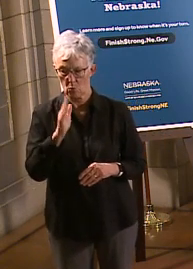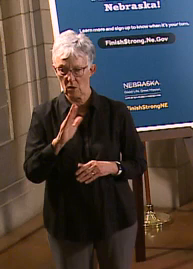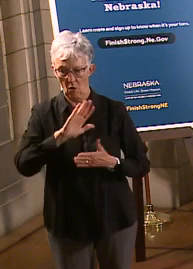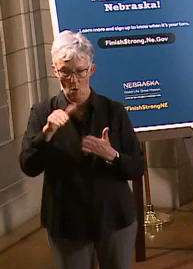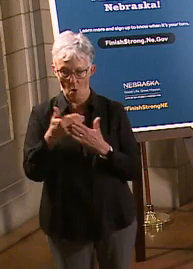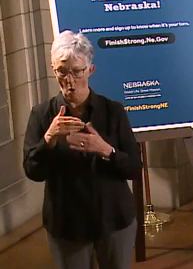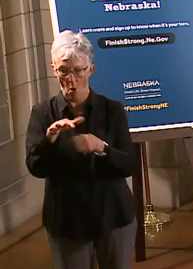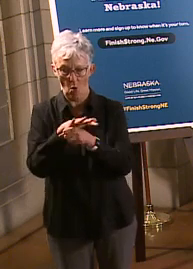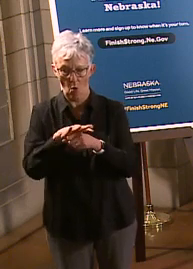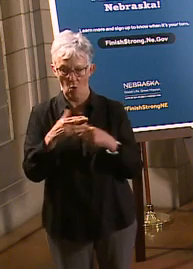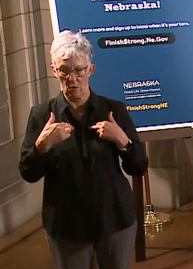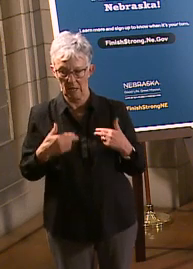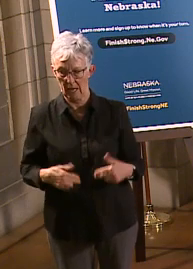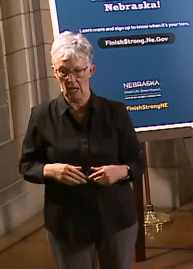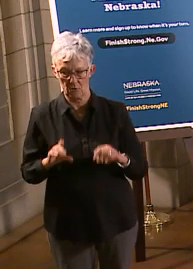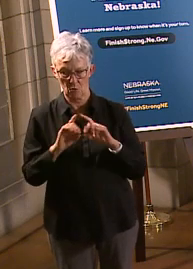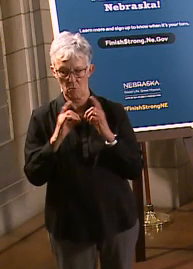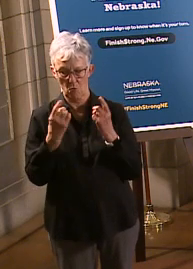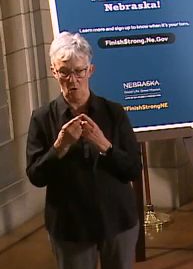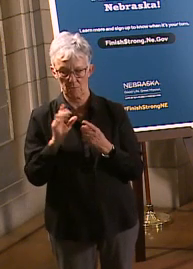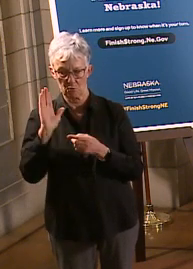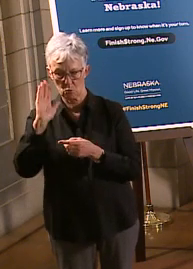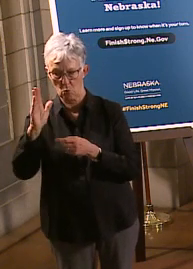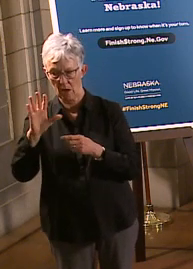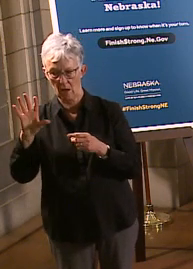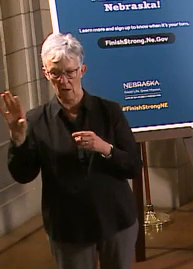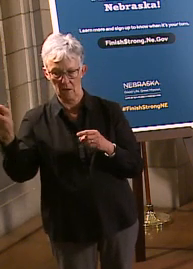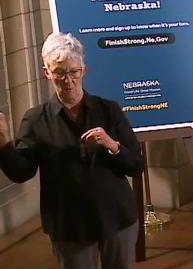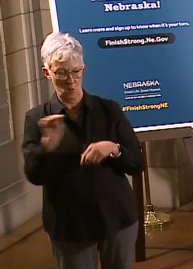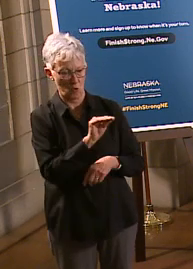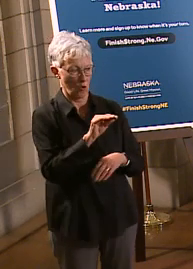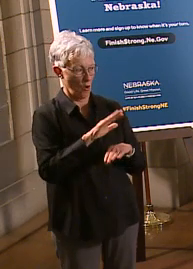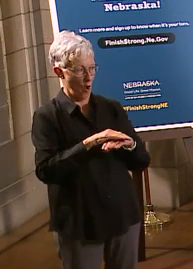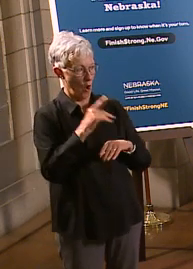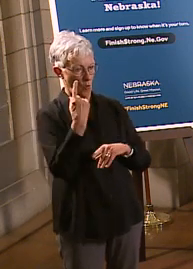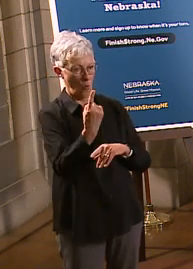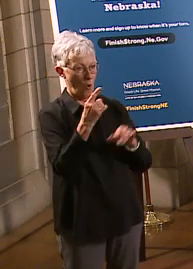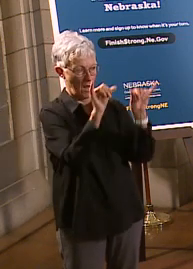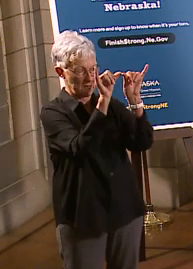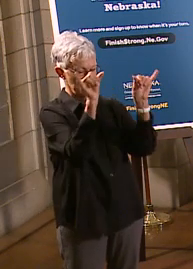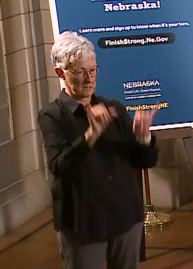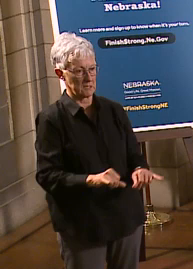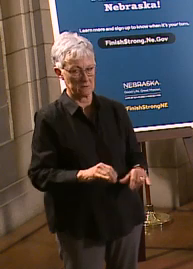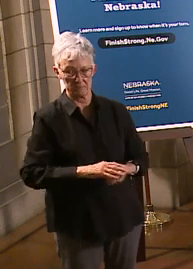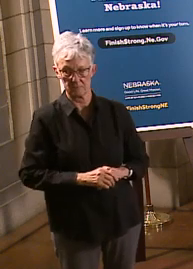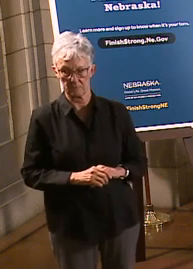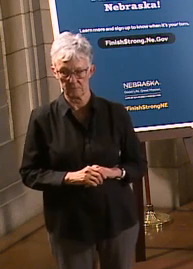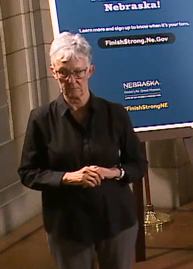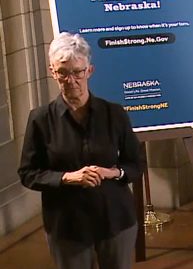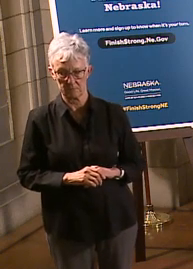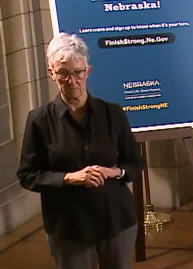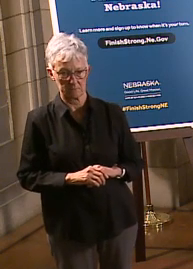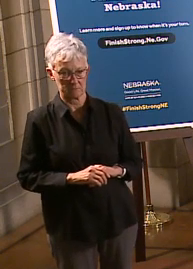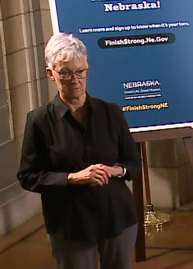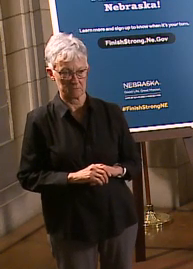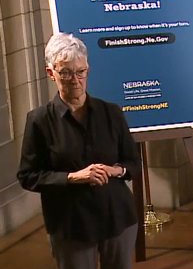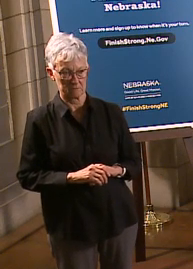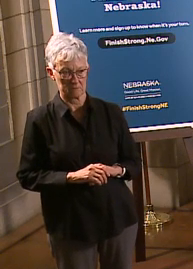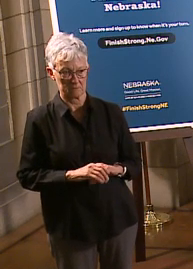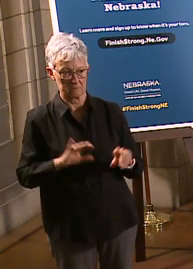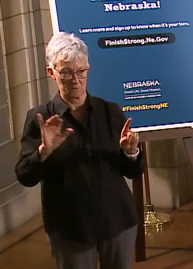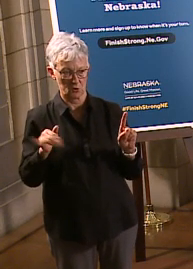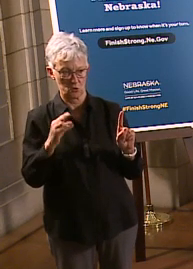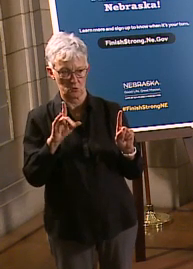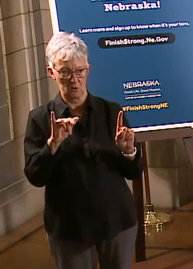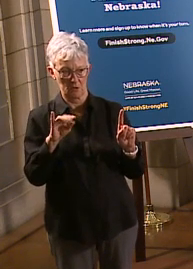these pharmacies into a unified system so you don't see discrepancies like Paul's describing. Julie Anderson wants to know if we've heard anything about next